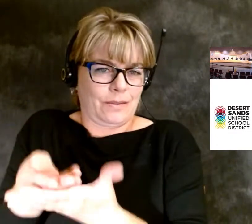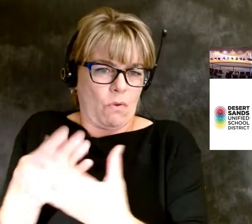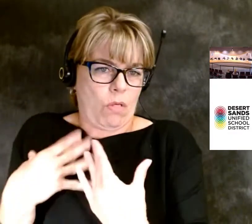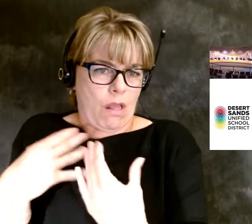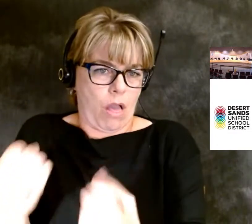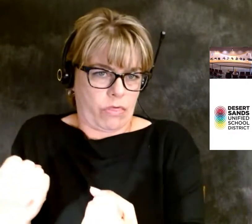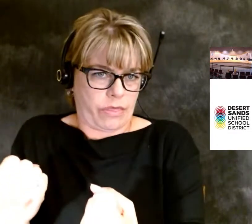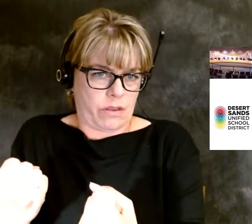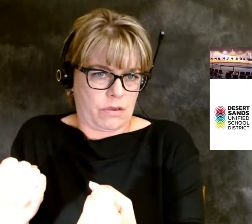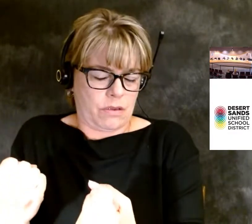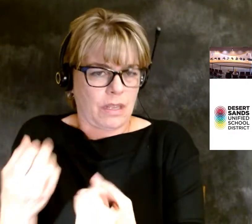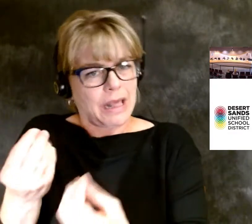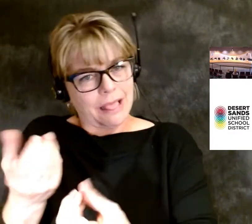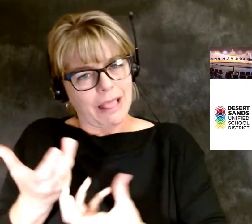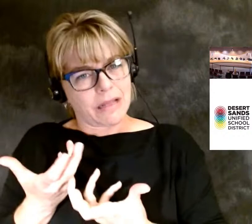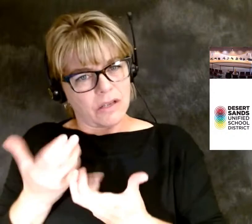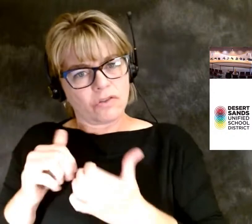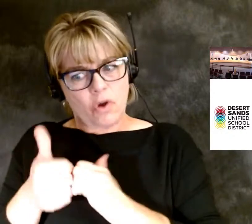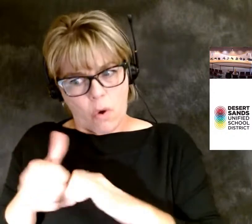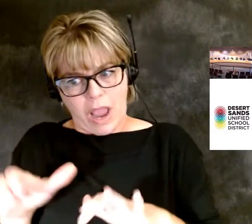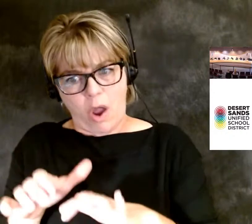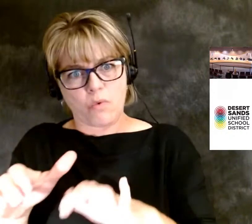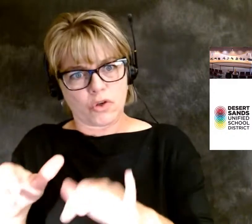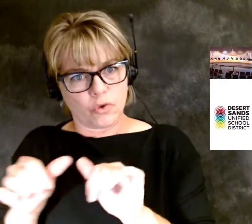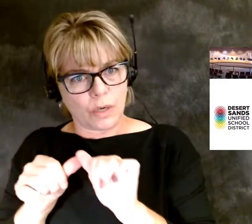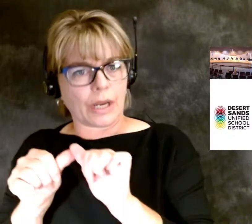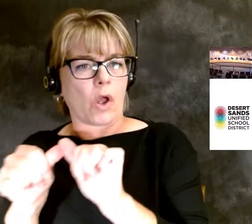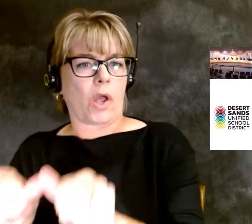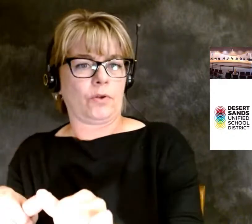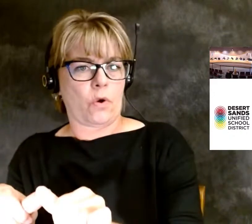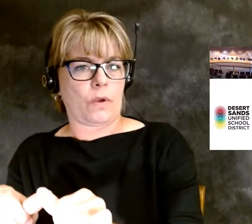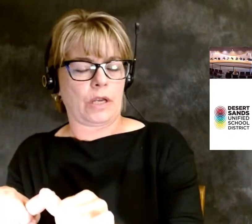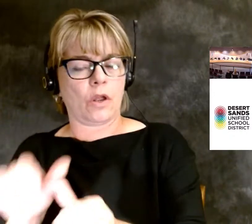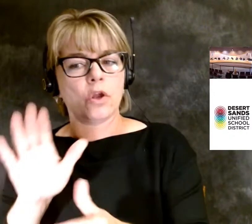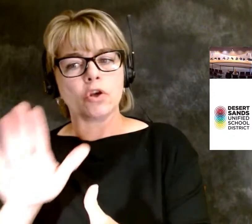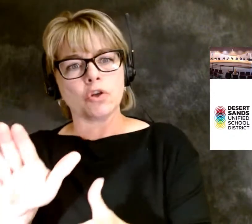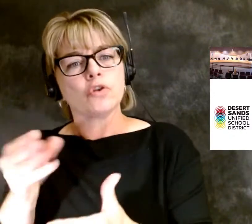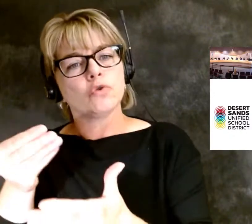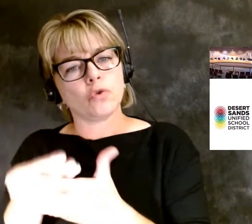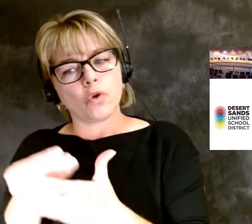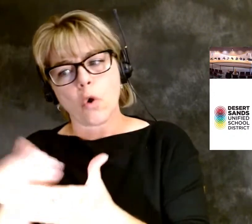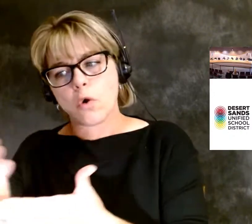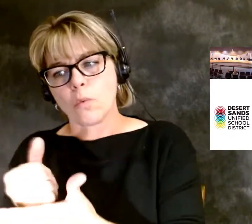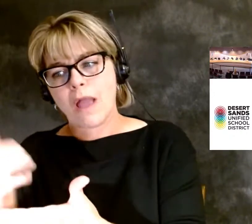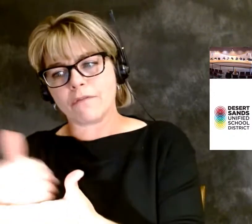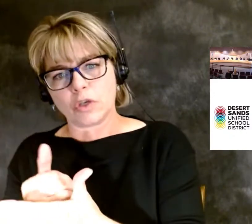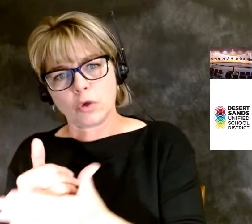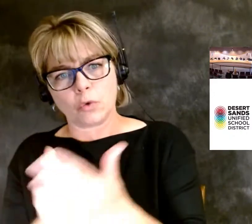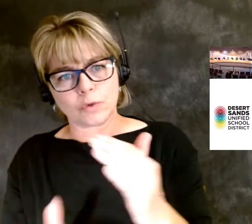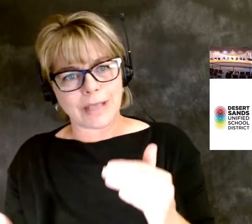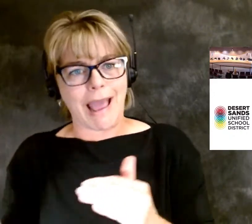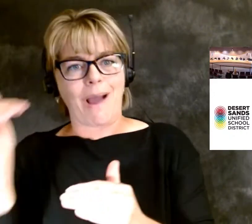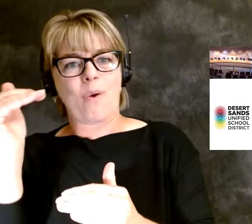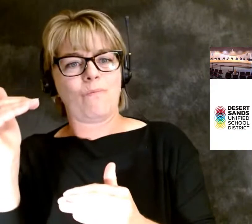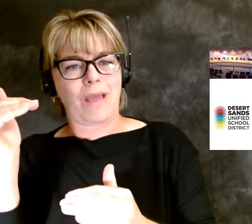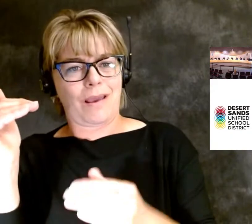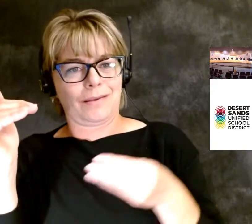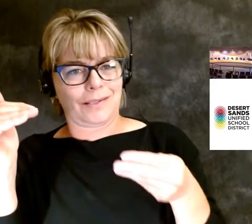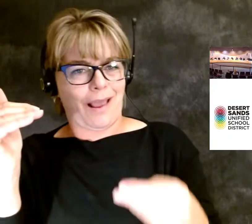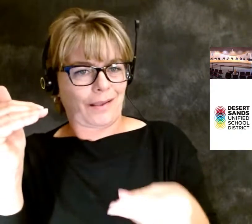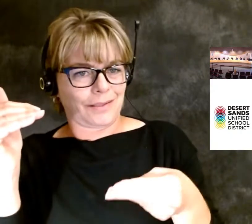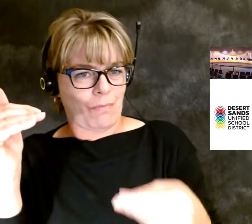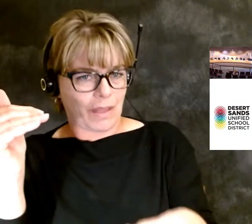how are you doing on an ongoing basis? Do your revenues outpace your expenses? And you could see here that the